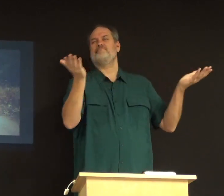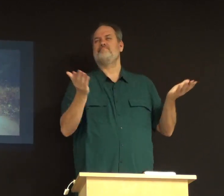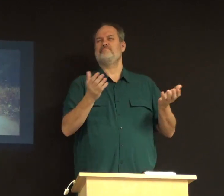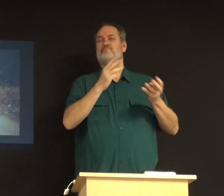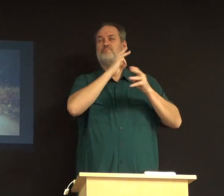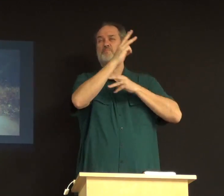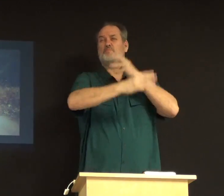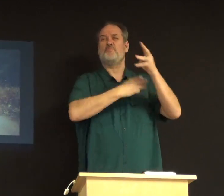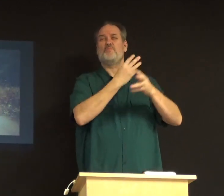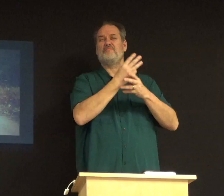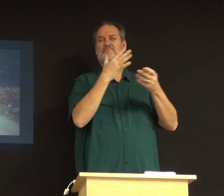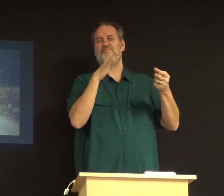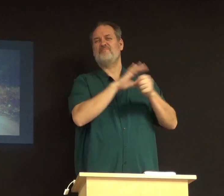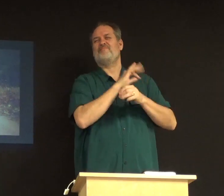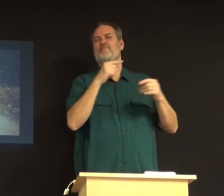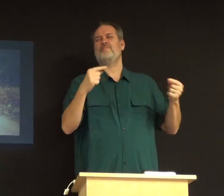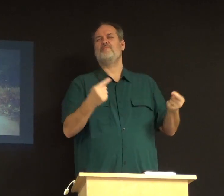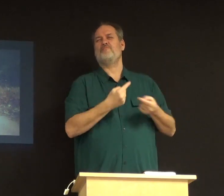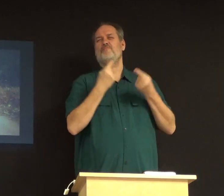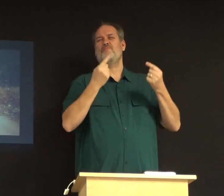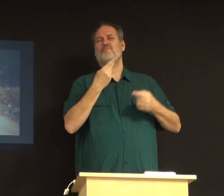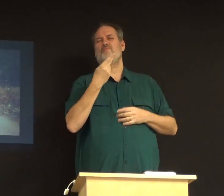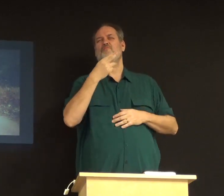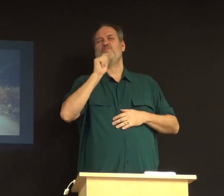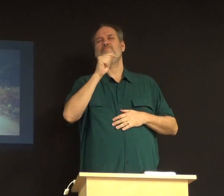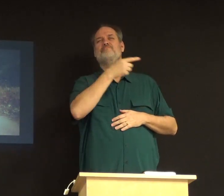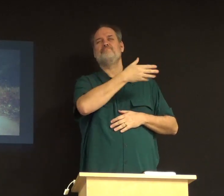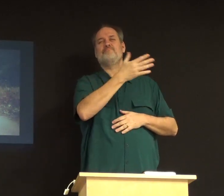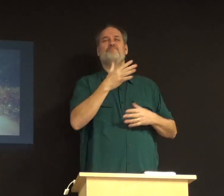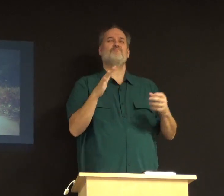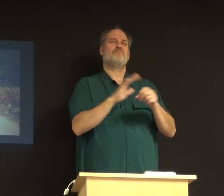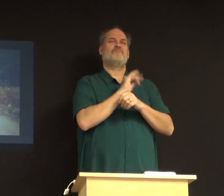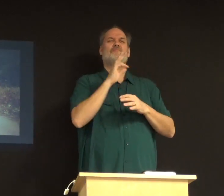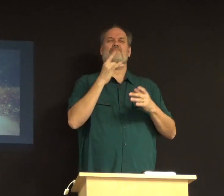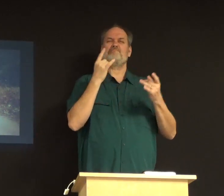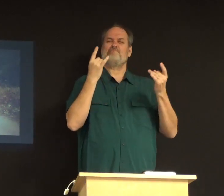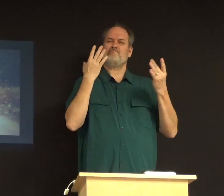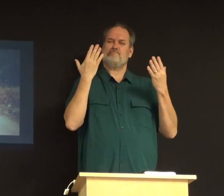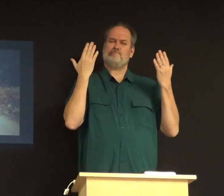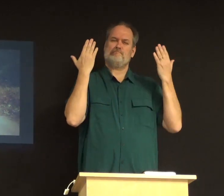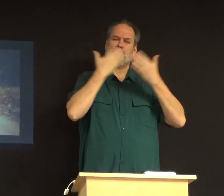Thank you.